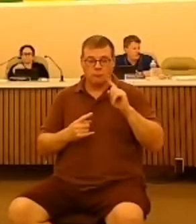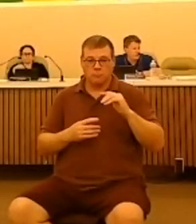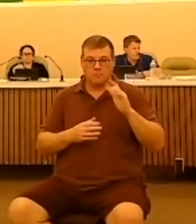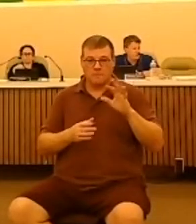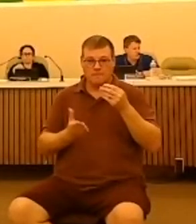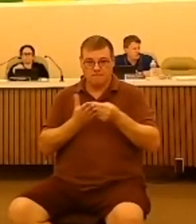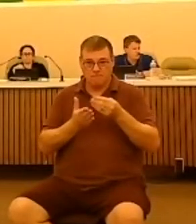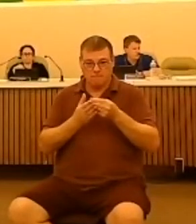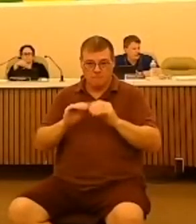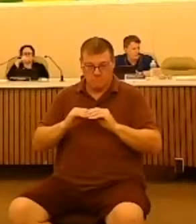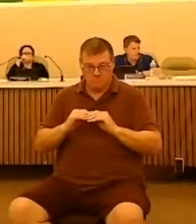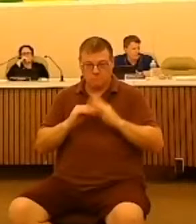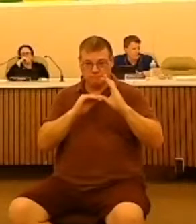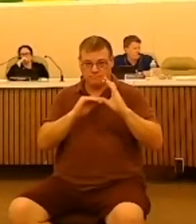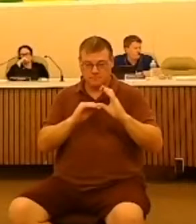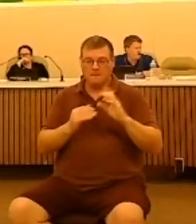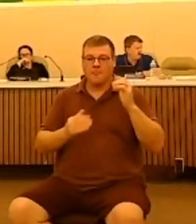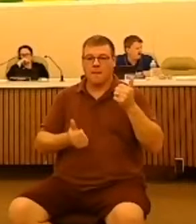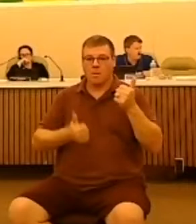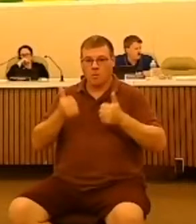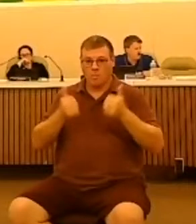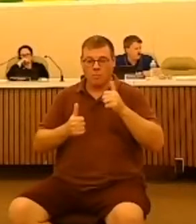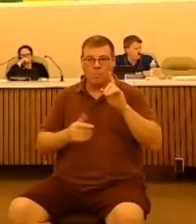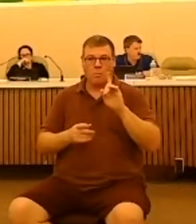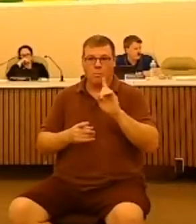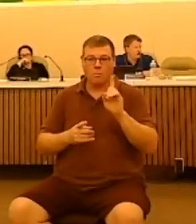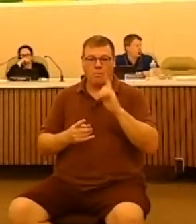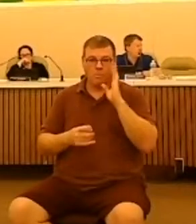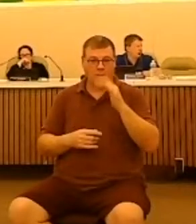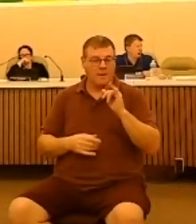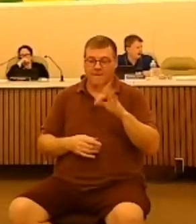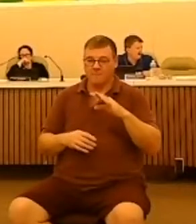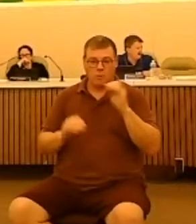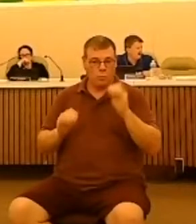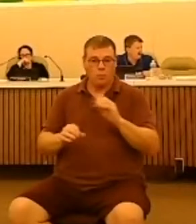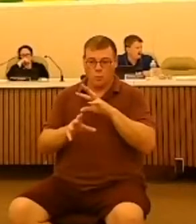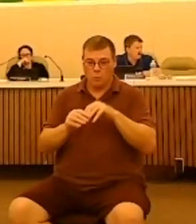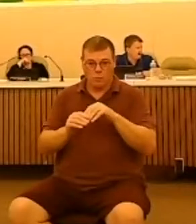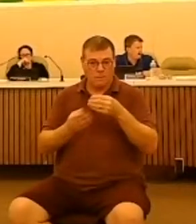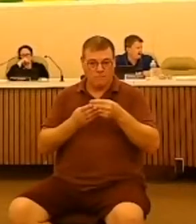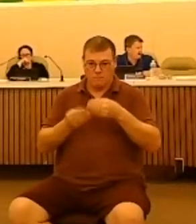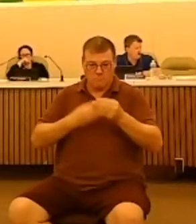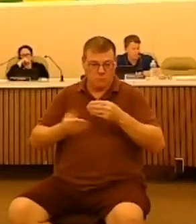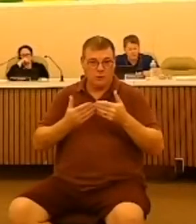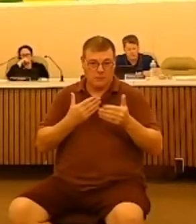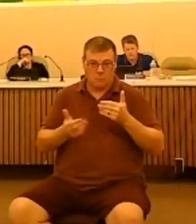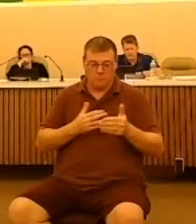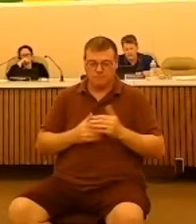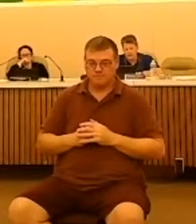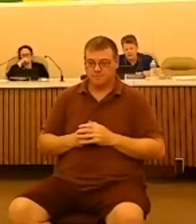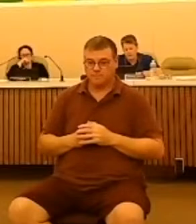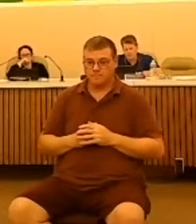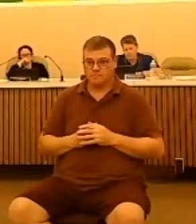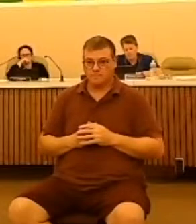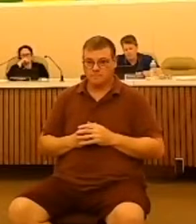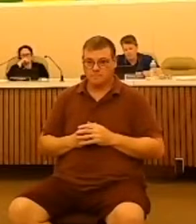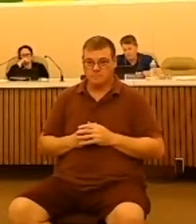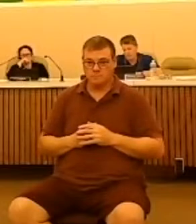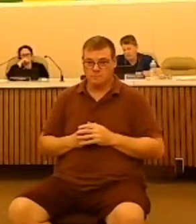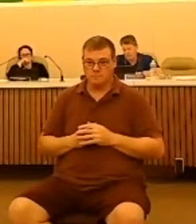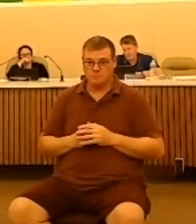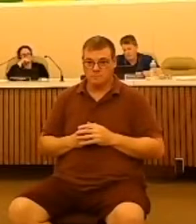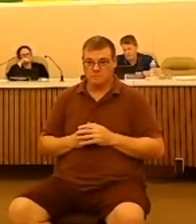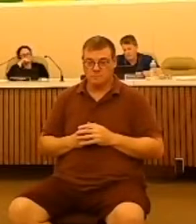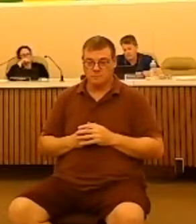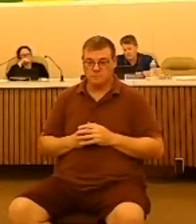fund balance, which is where they would be if we hadn't included them in the budget anyway. So